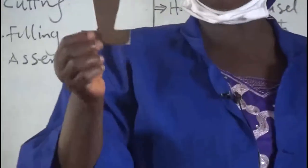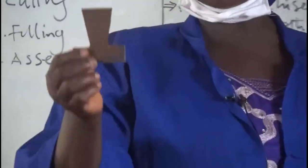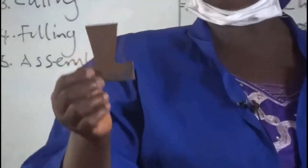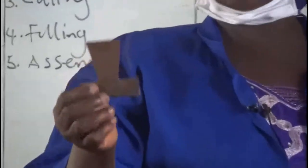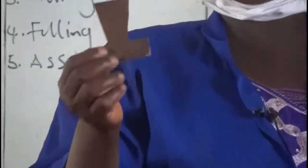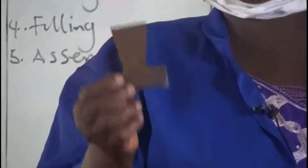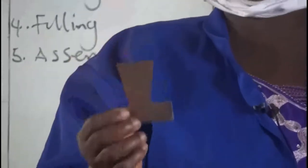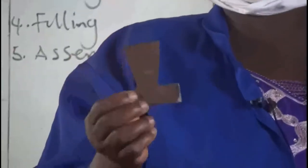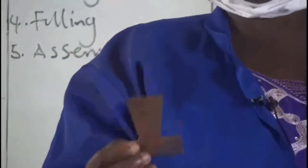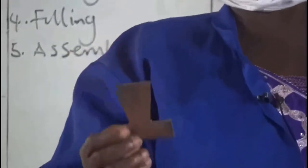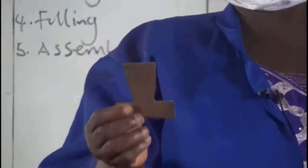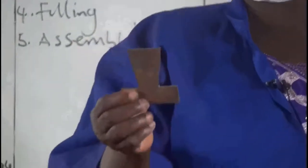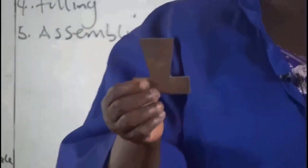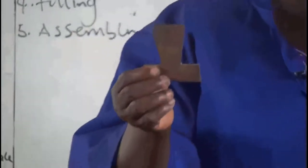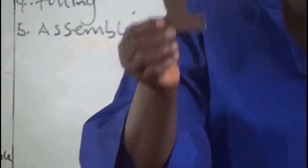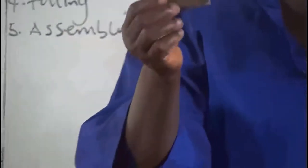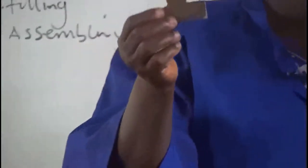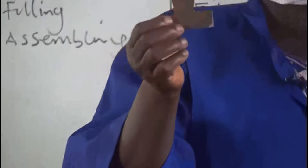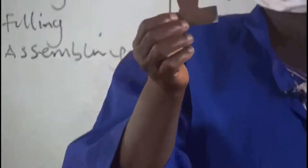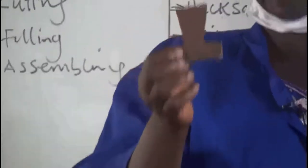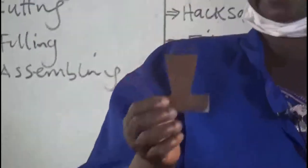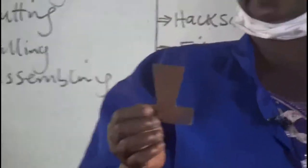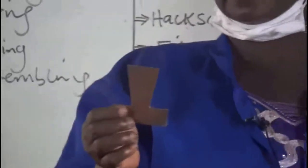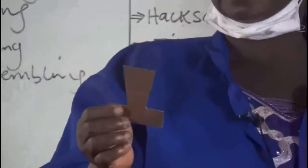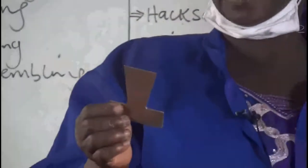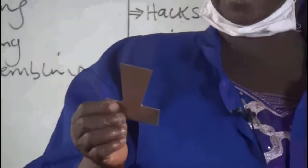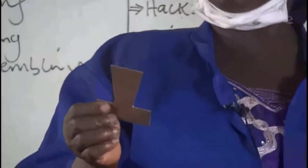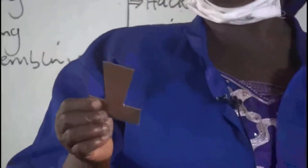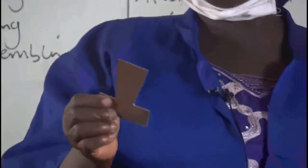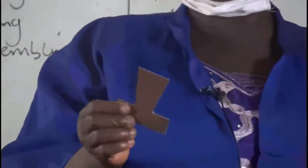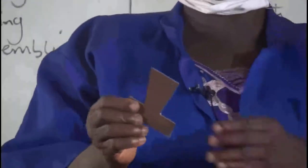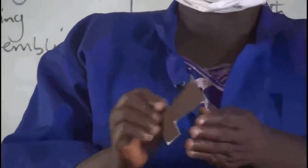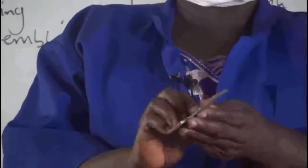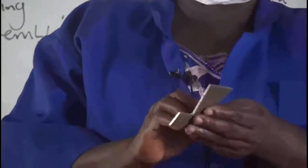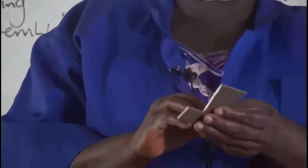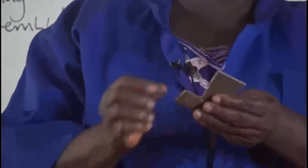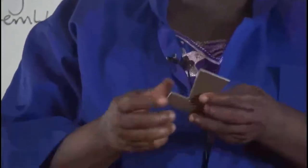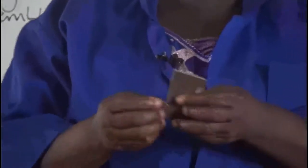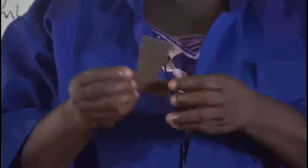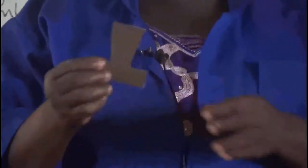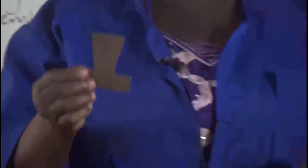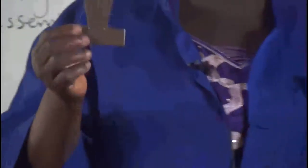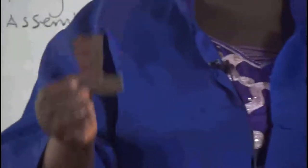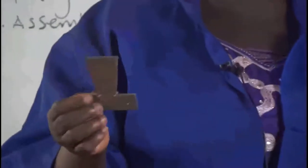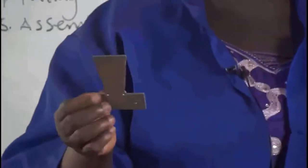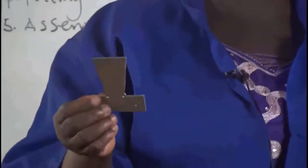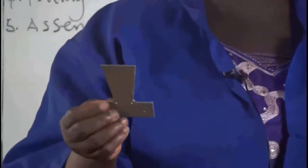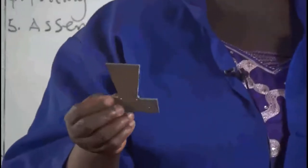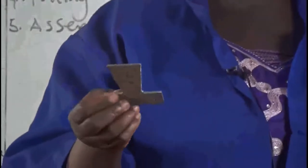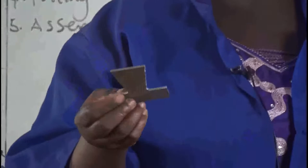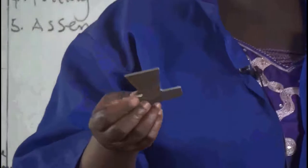these are the cutting that has taken place. This is the required size. And before we arrive at the final